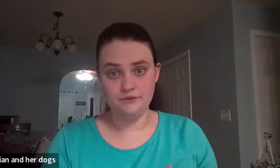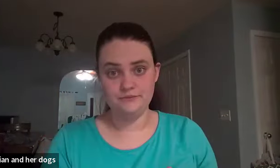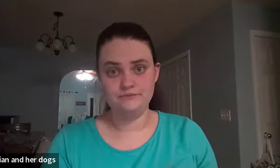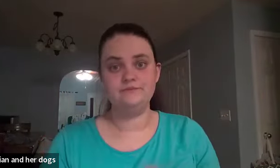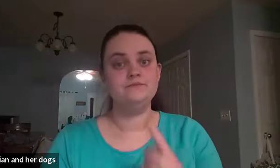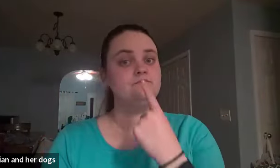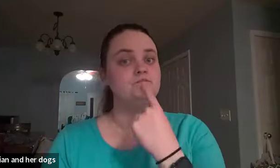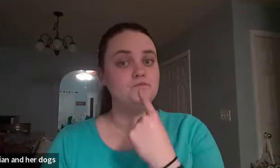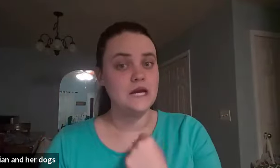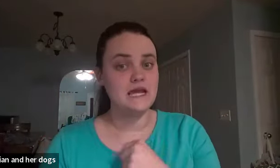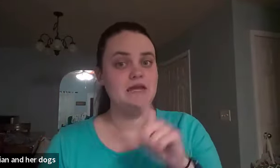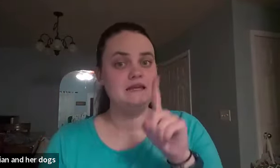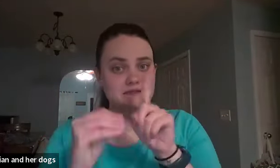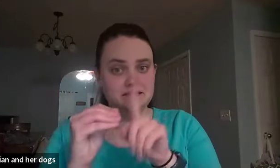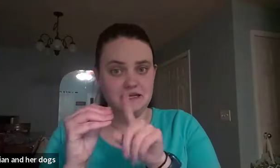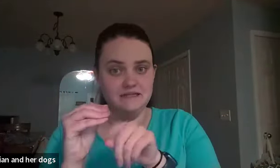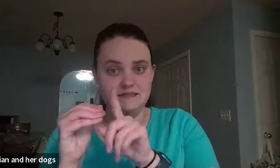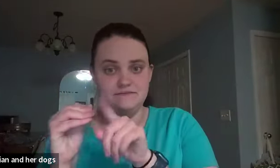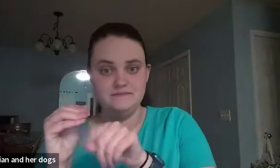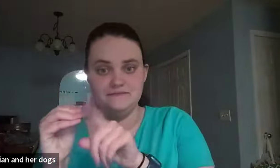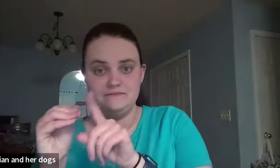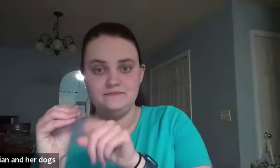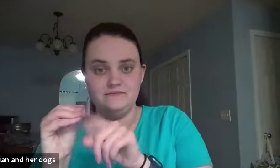tomato, red slice,